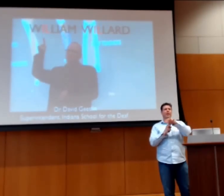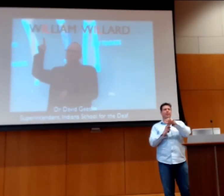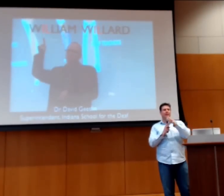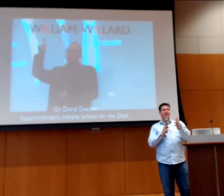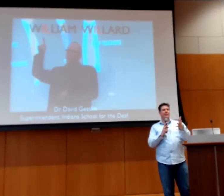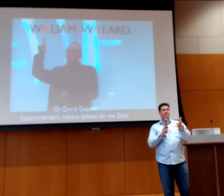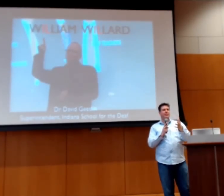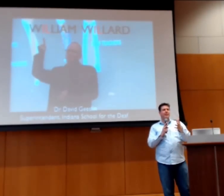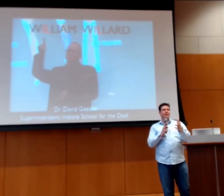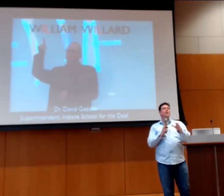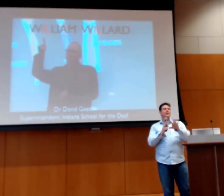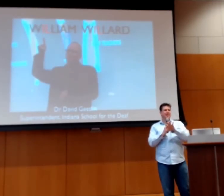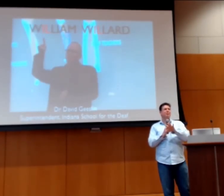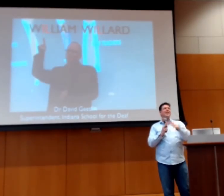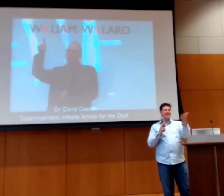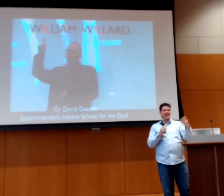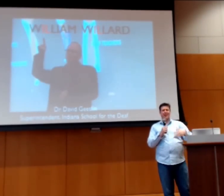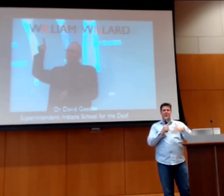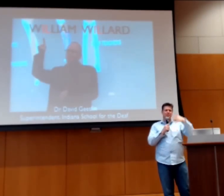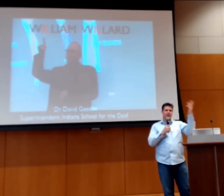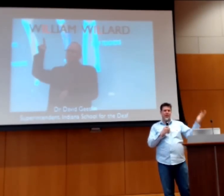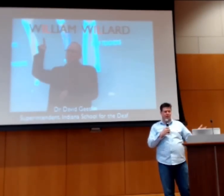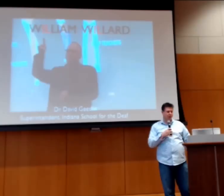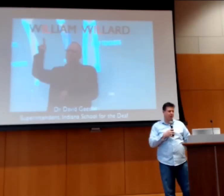have... Right, exactly. It happens all over.